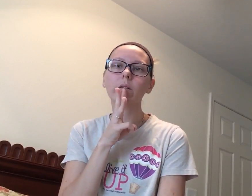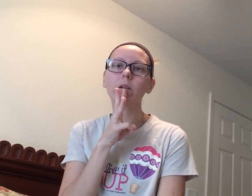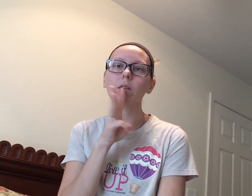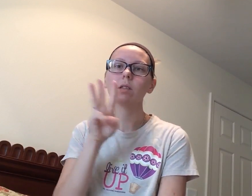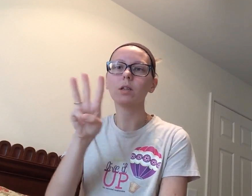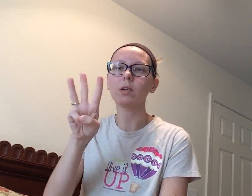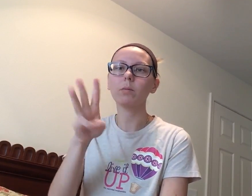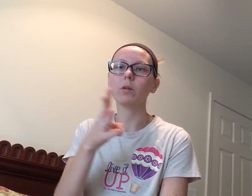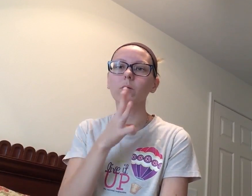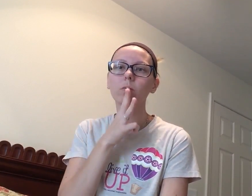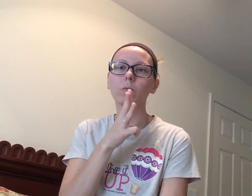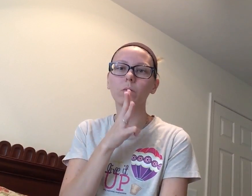Water. Is that W?